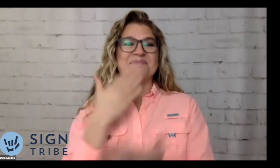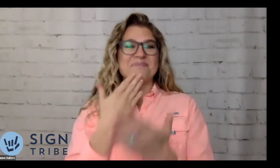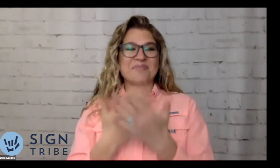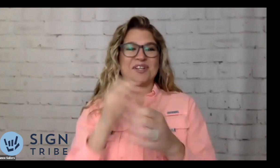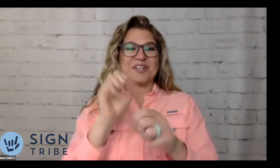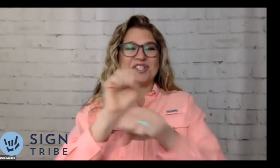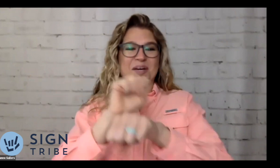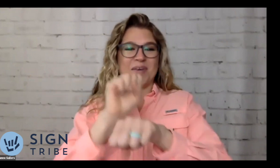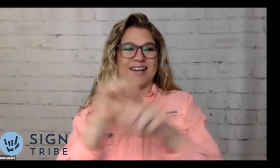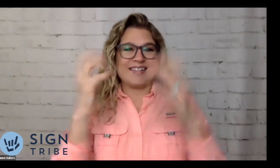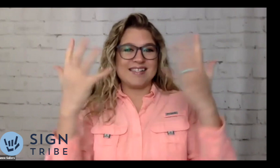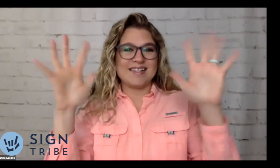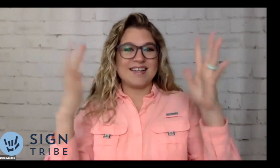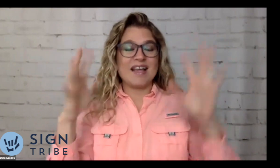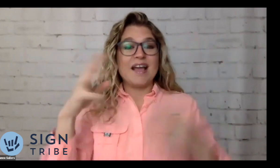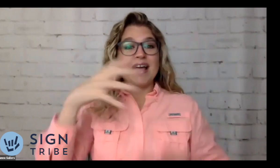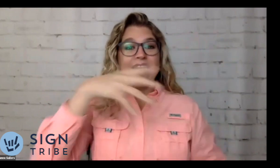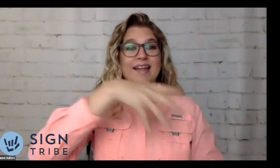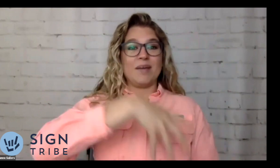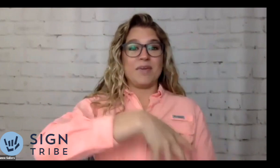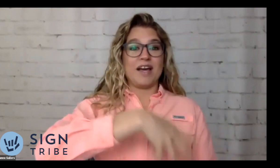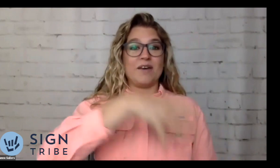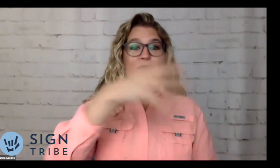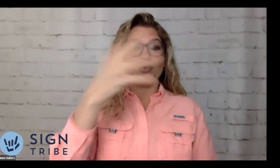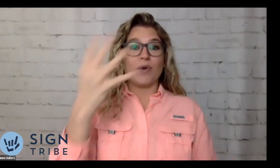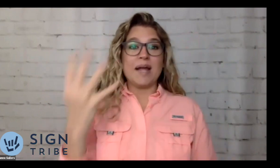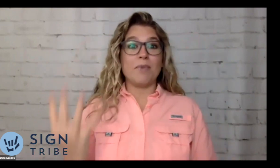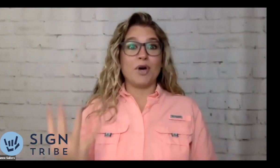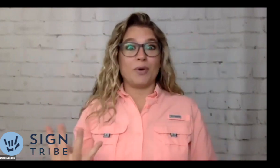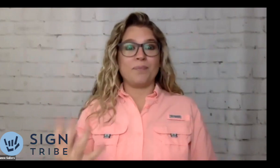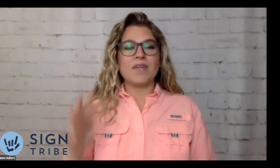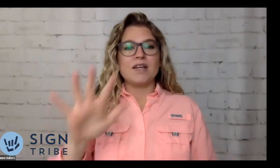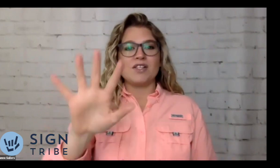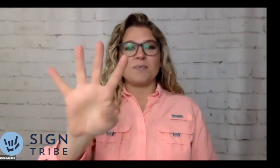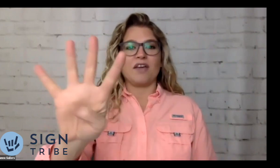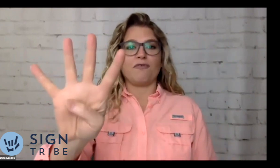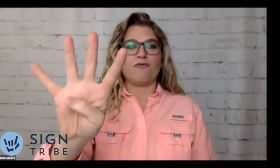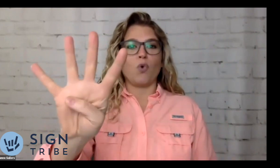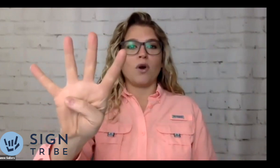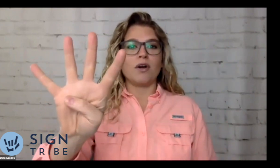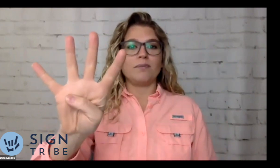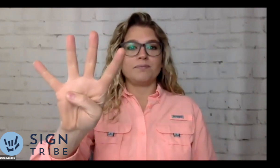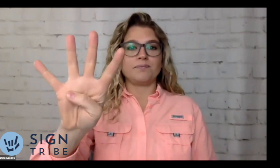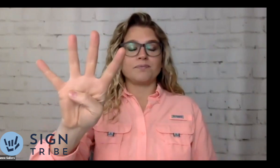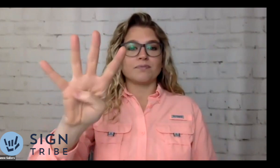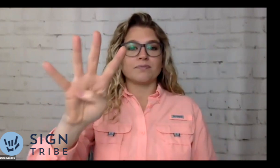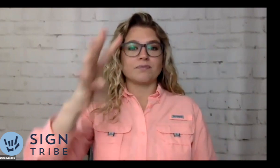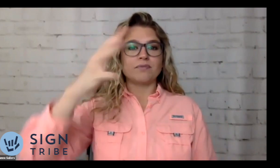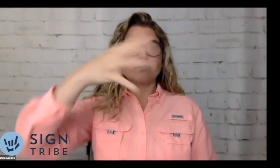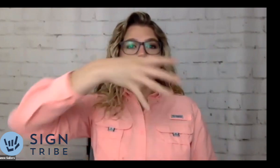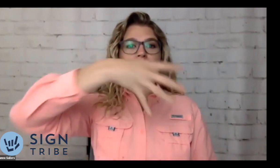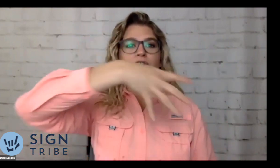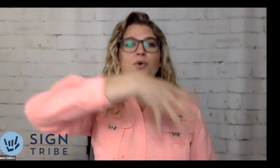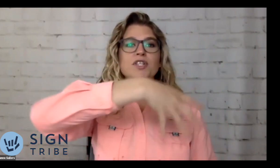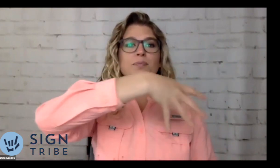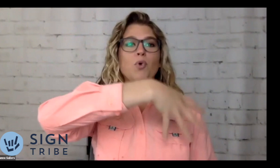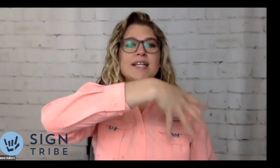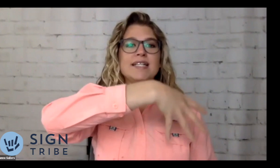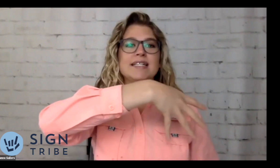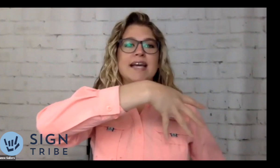Good job, guys. And then we have rainbow. So make a 4. You're going to point it down